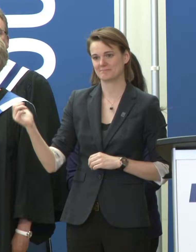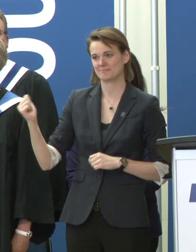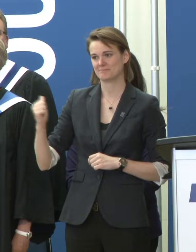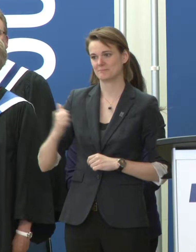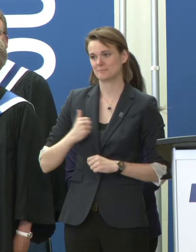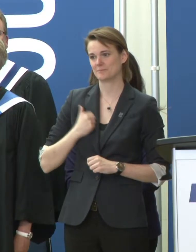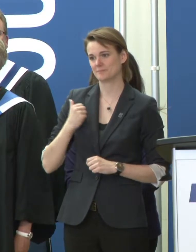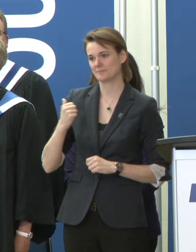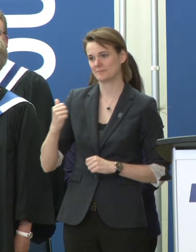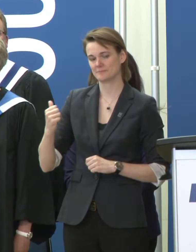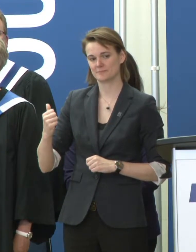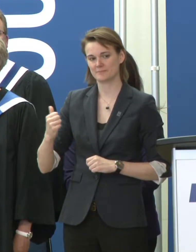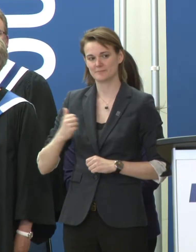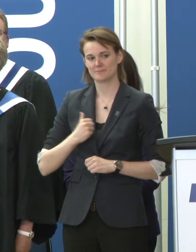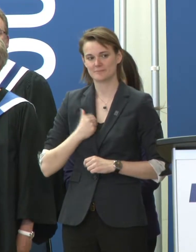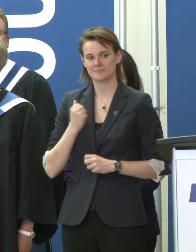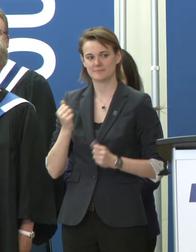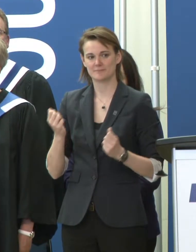O